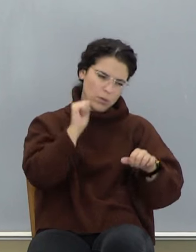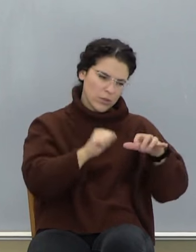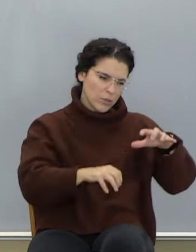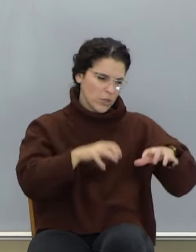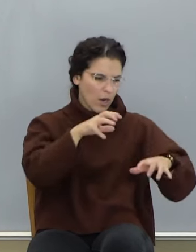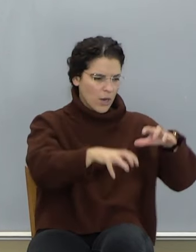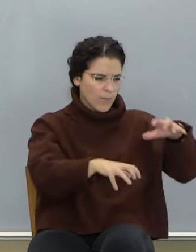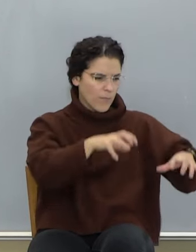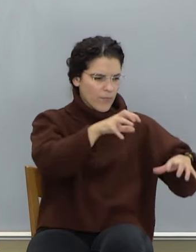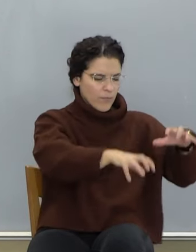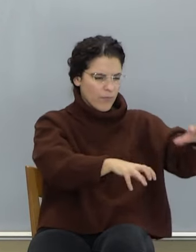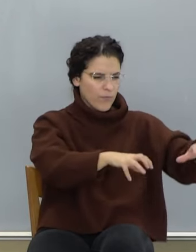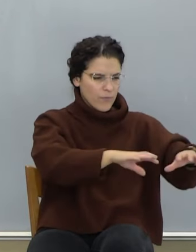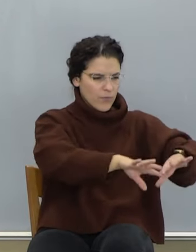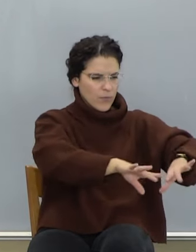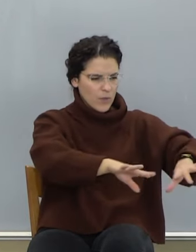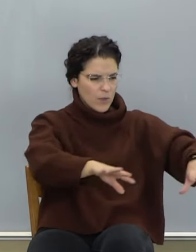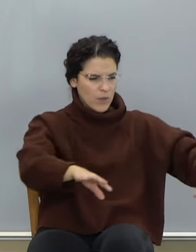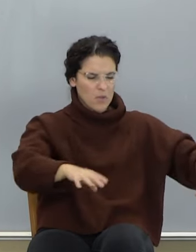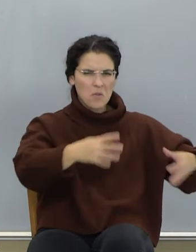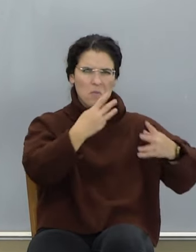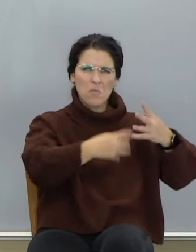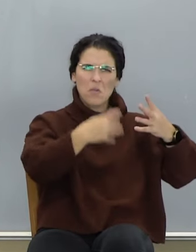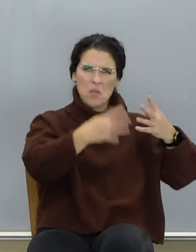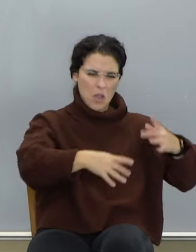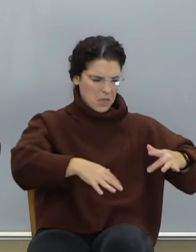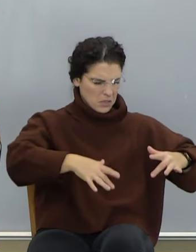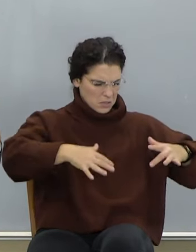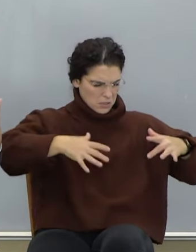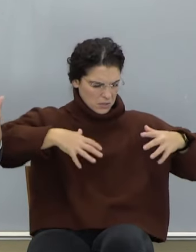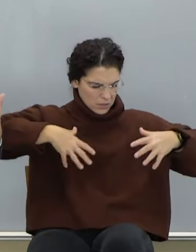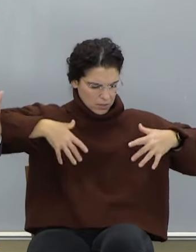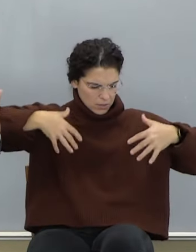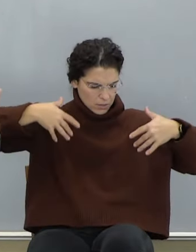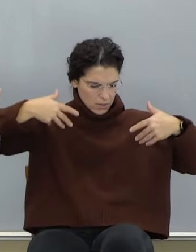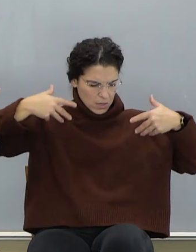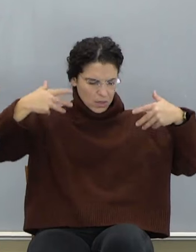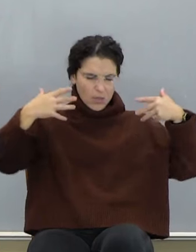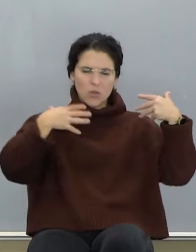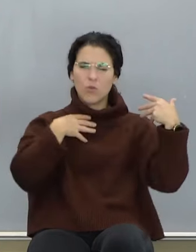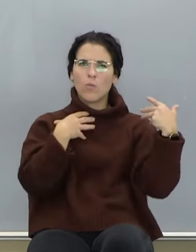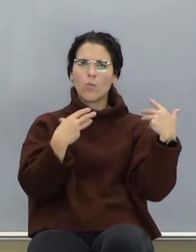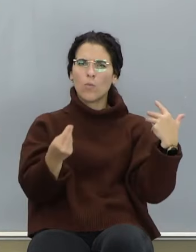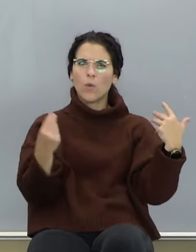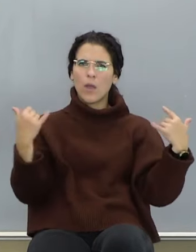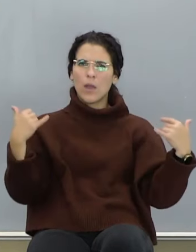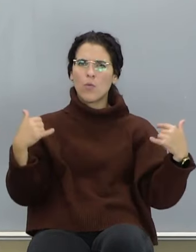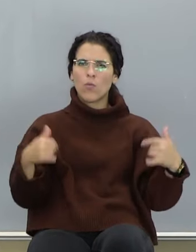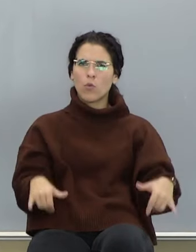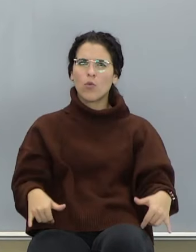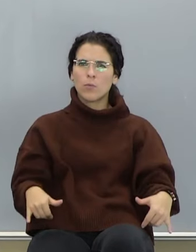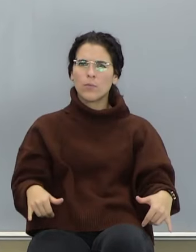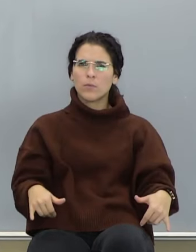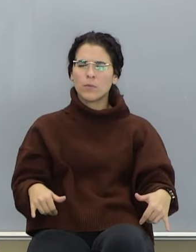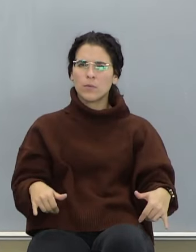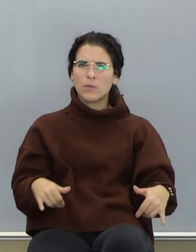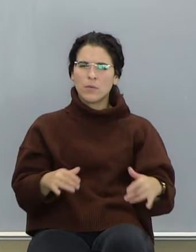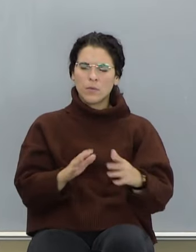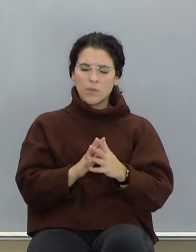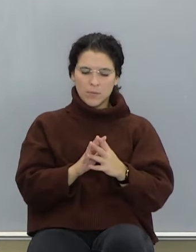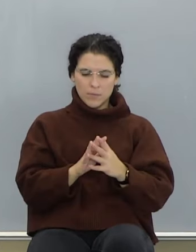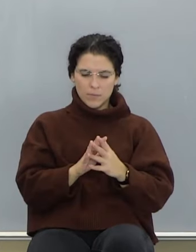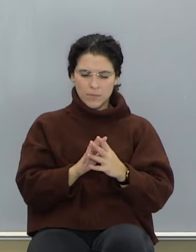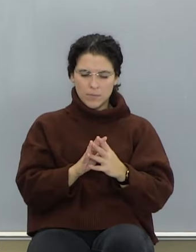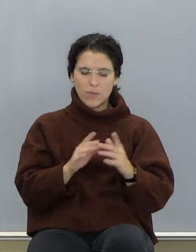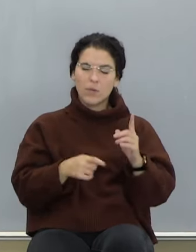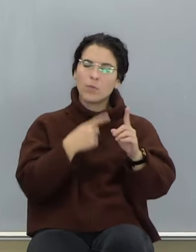these enemies, and the blood's going to stain his white robes. So here's the